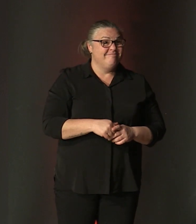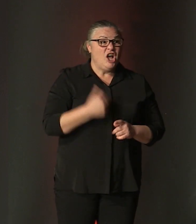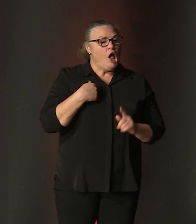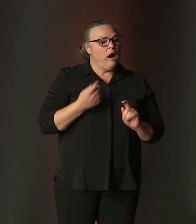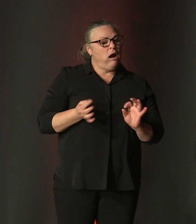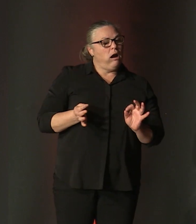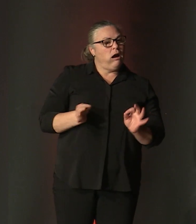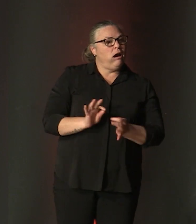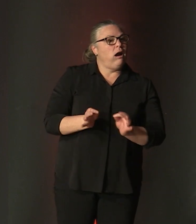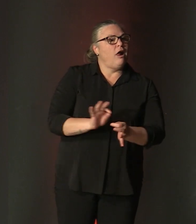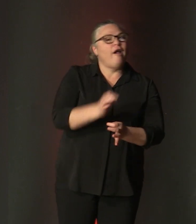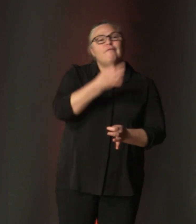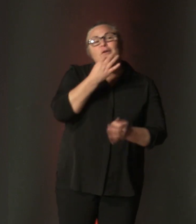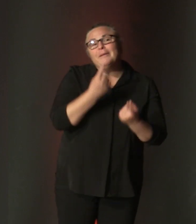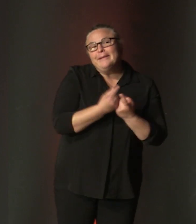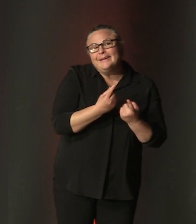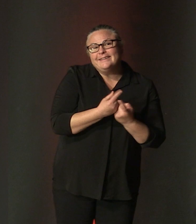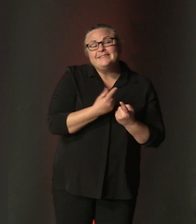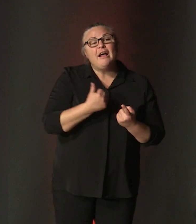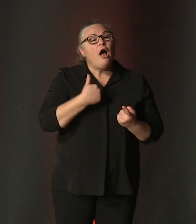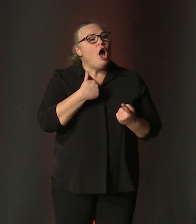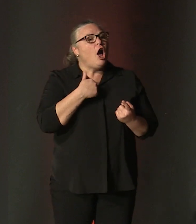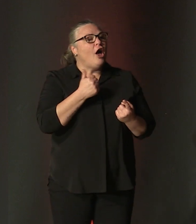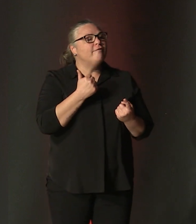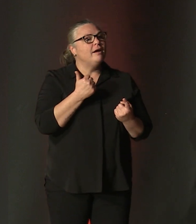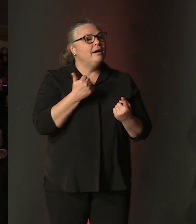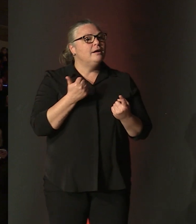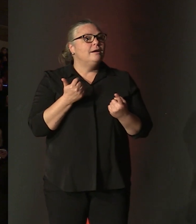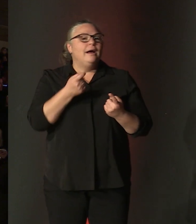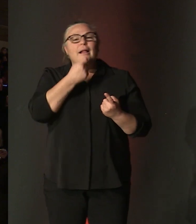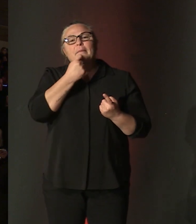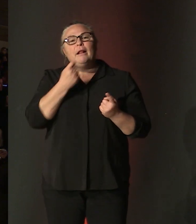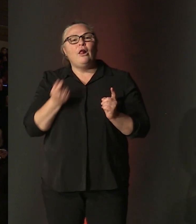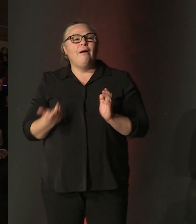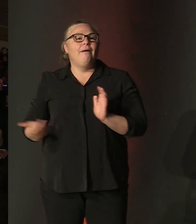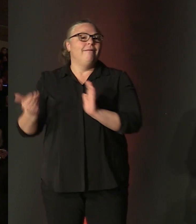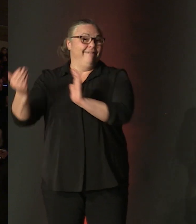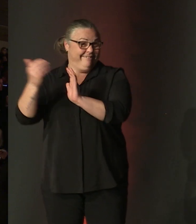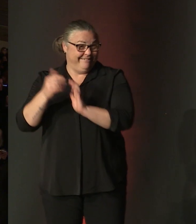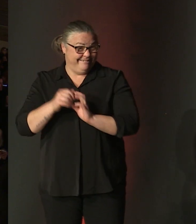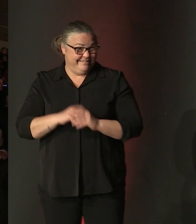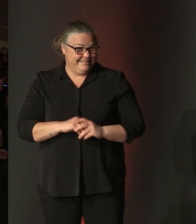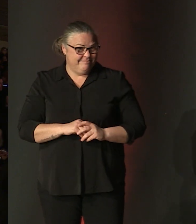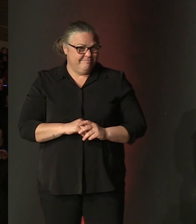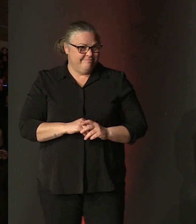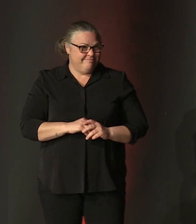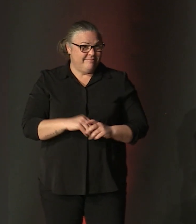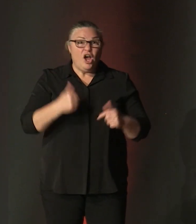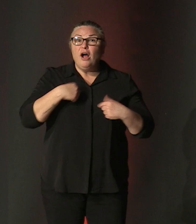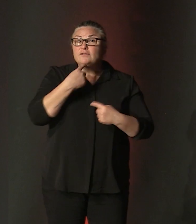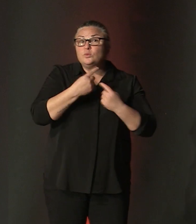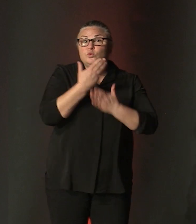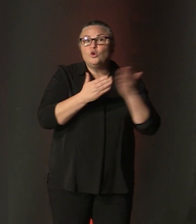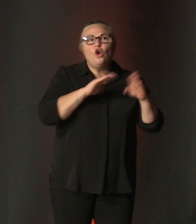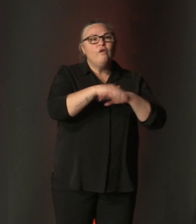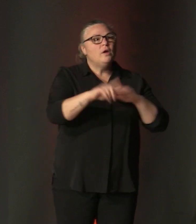few words, taken some dramatic license? What genre have I told you